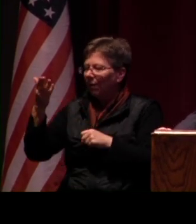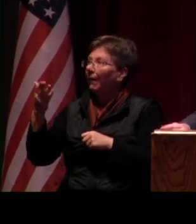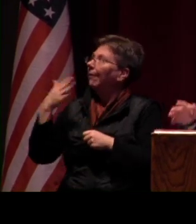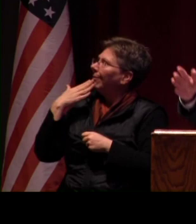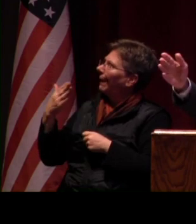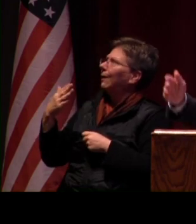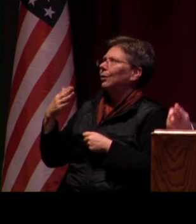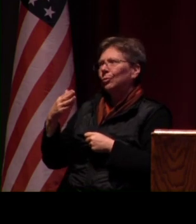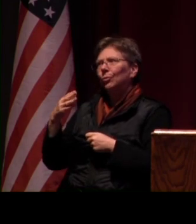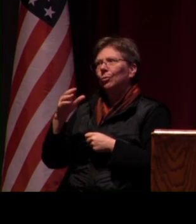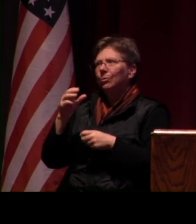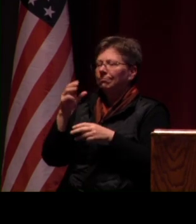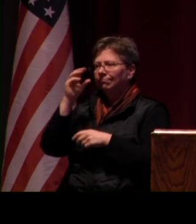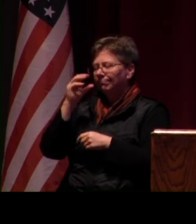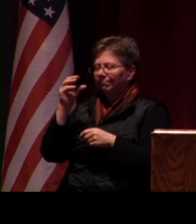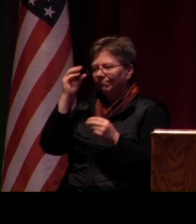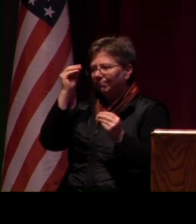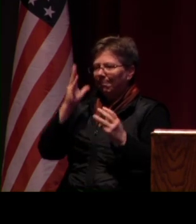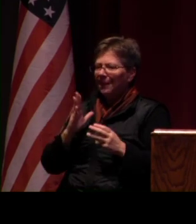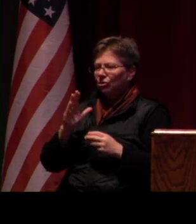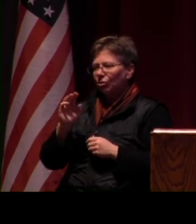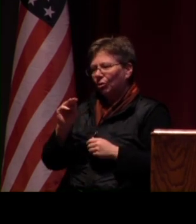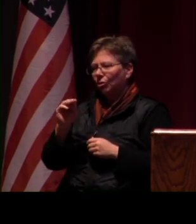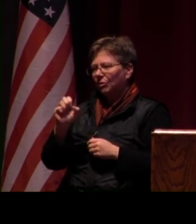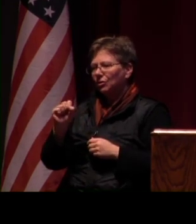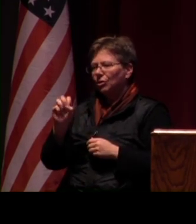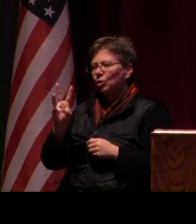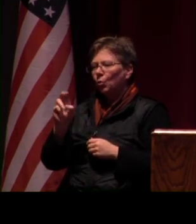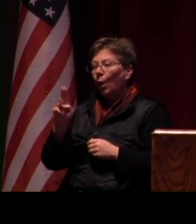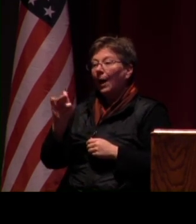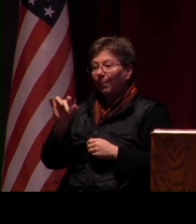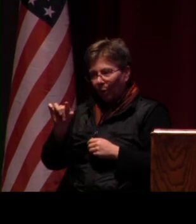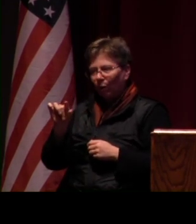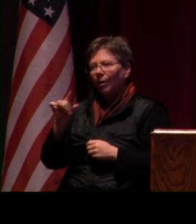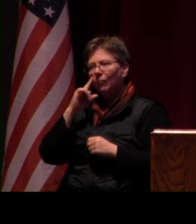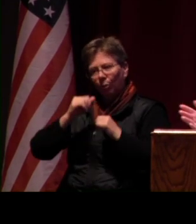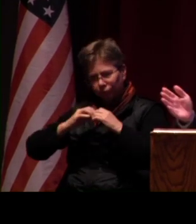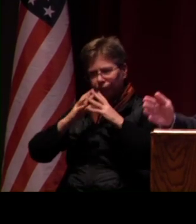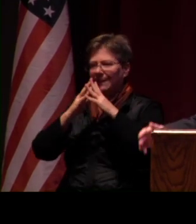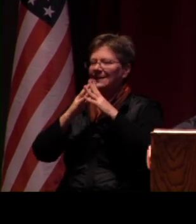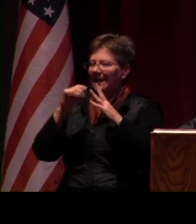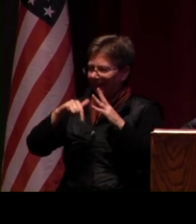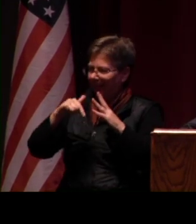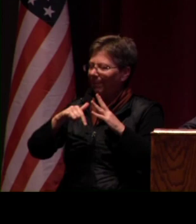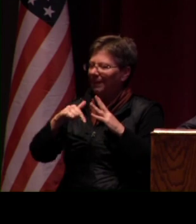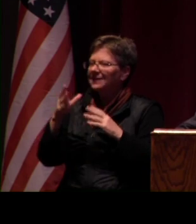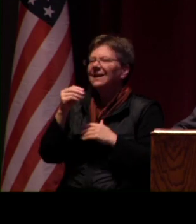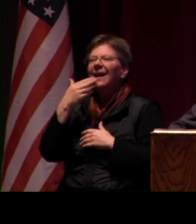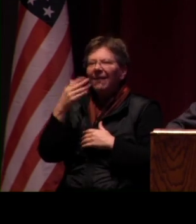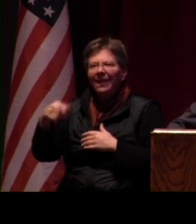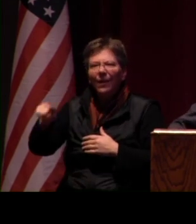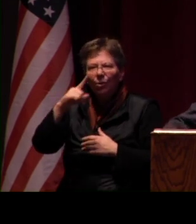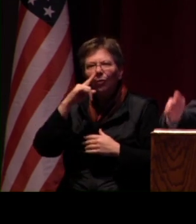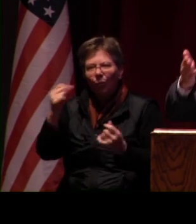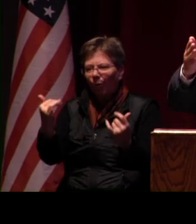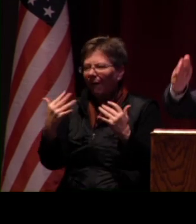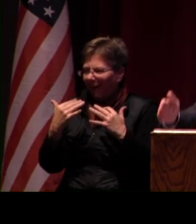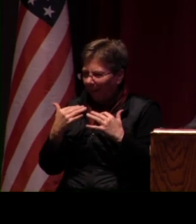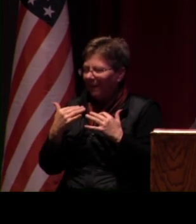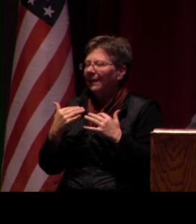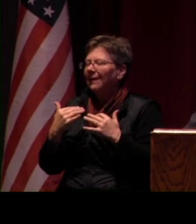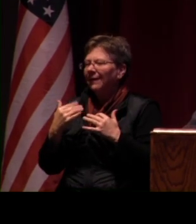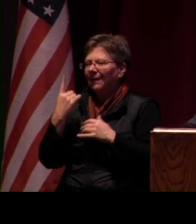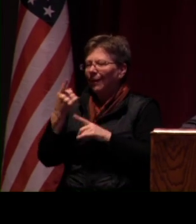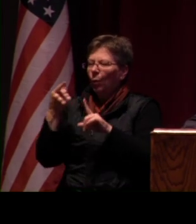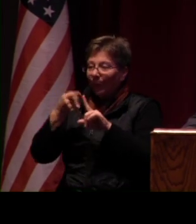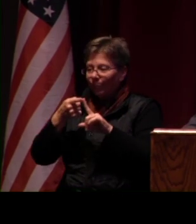Swanberg for creating this wonderful lecture series. And thank you all again for coming. One